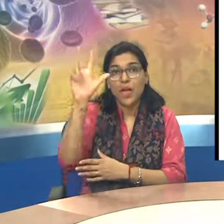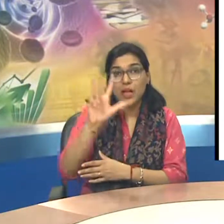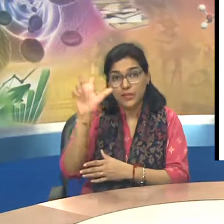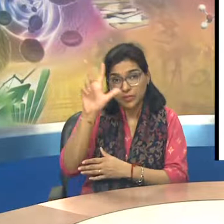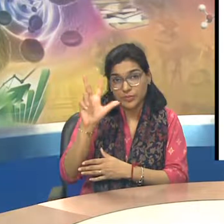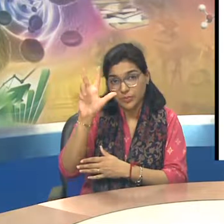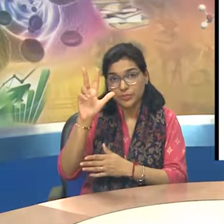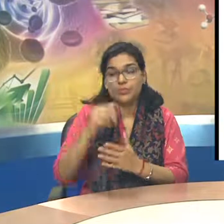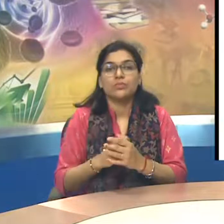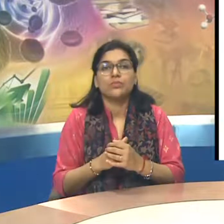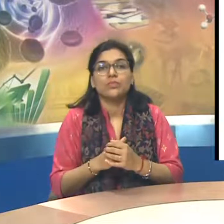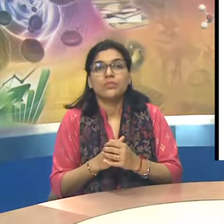Eighth point,